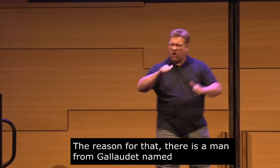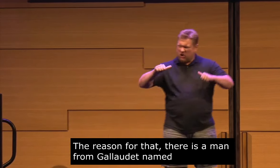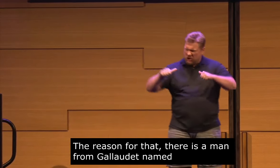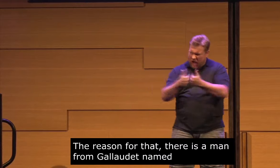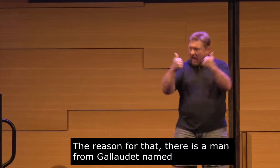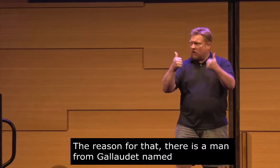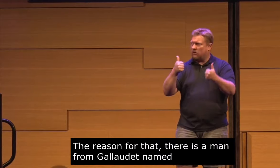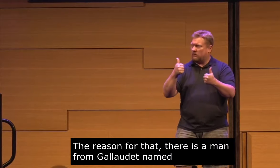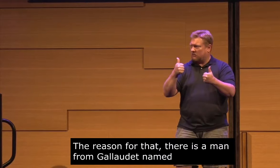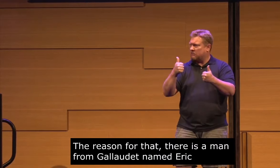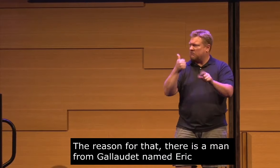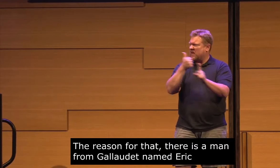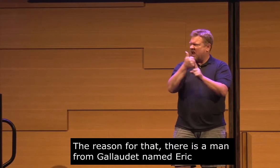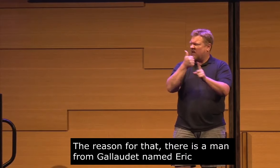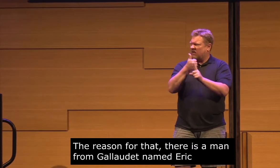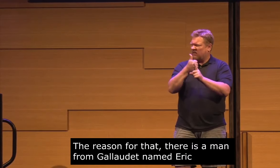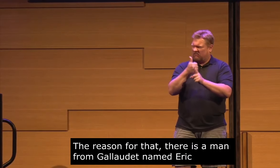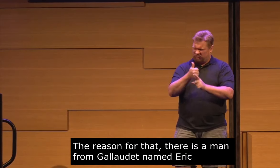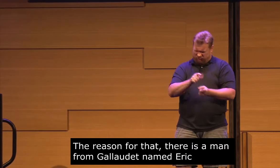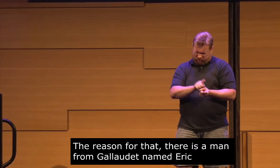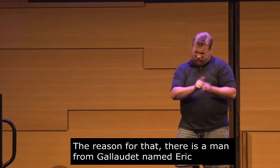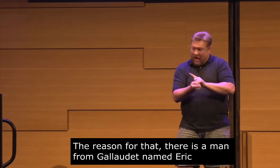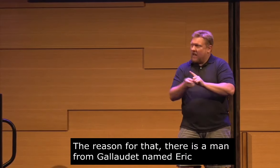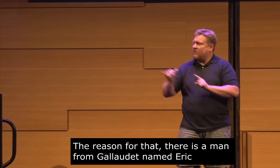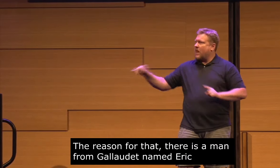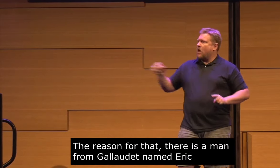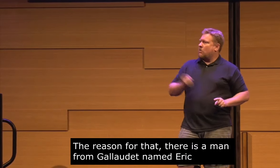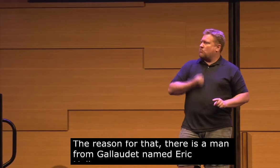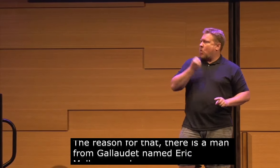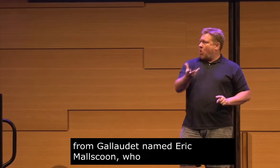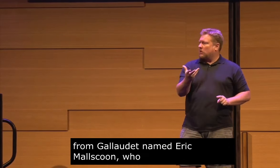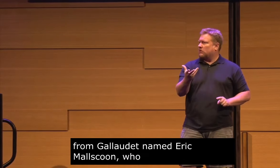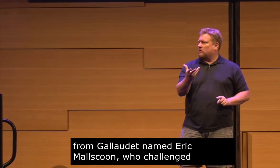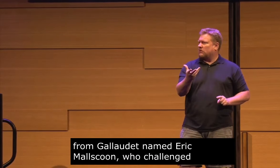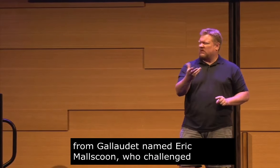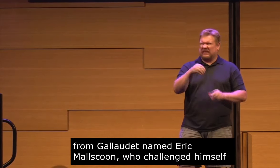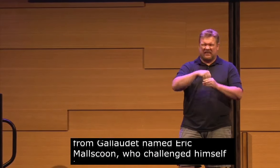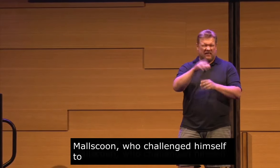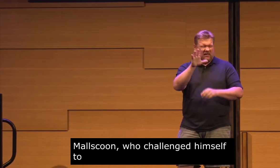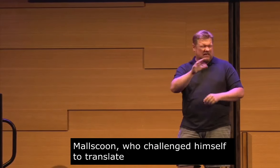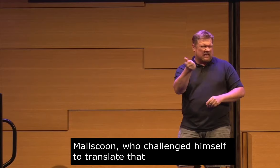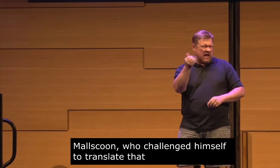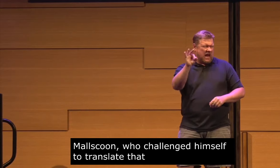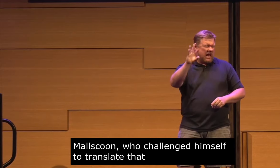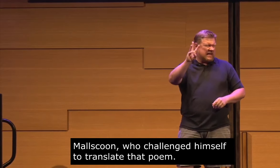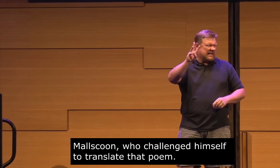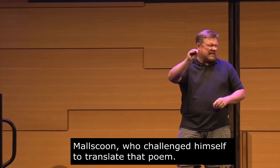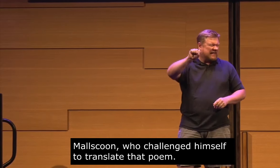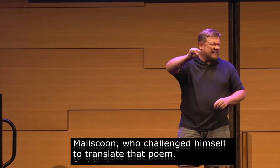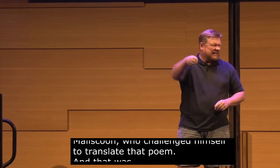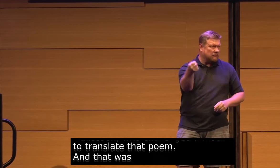Eric Malzkun, who challenged himself to translate that poem. And that was